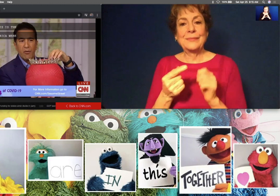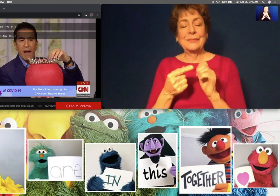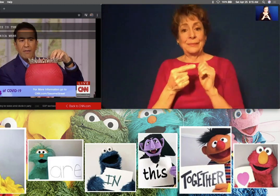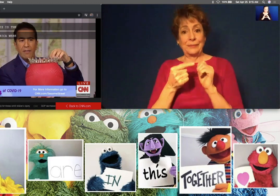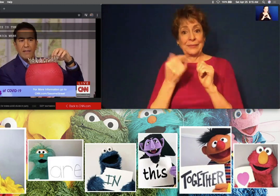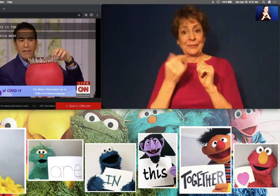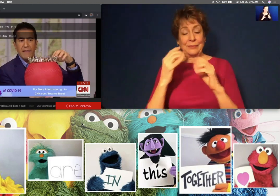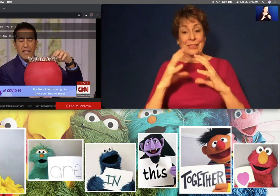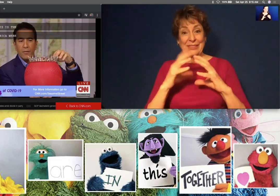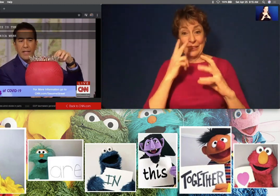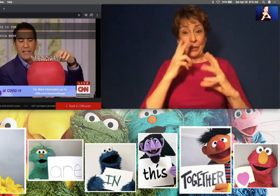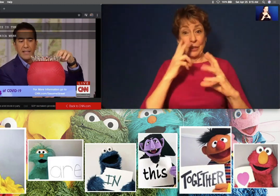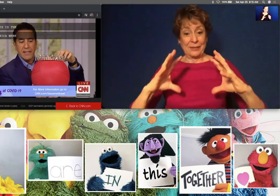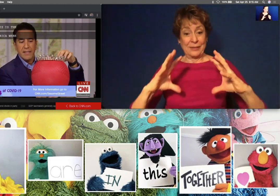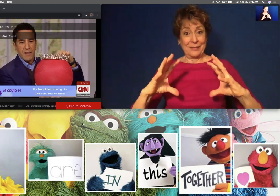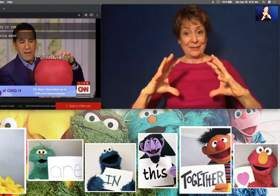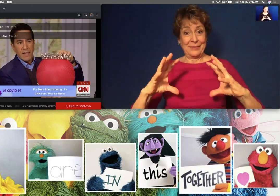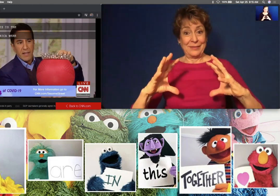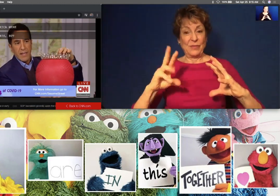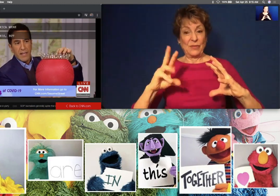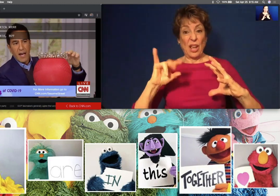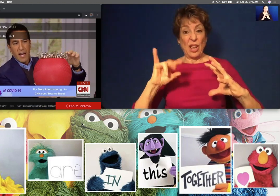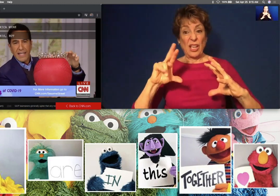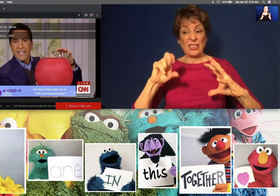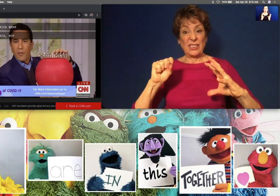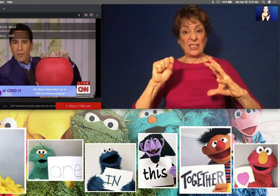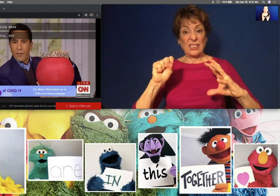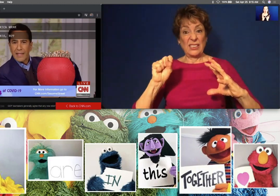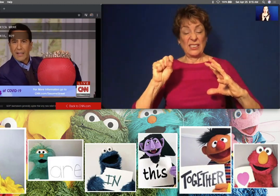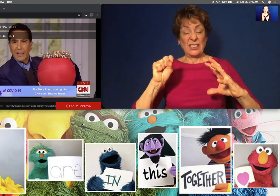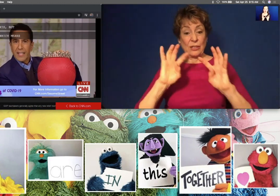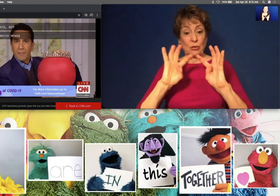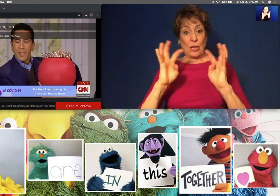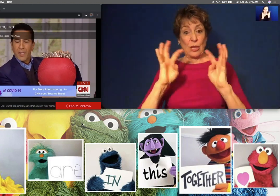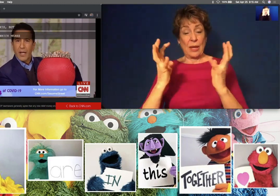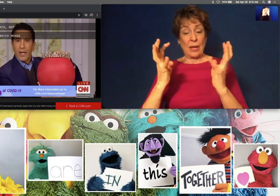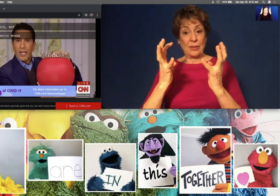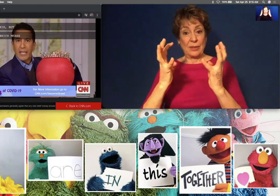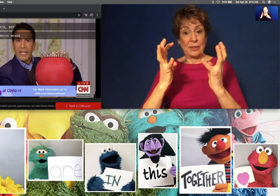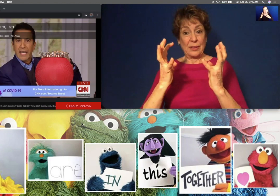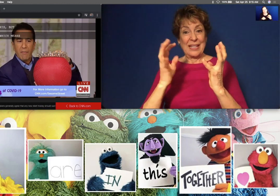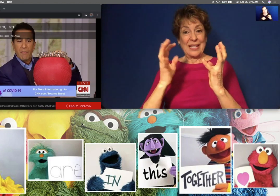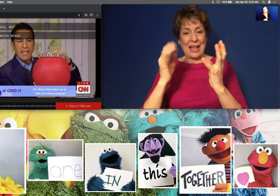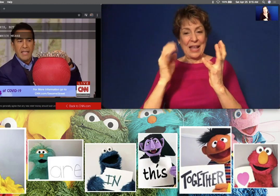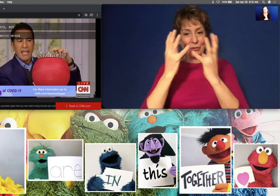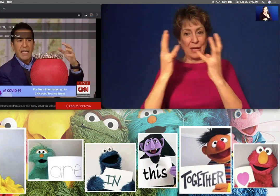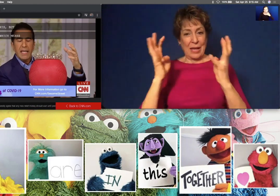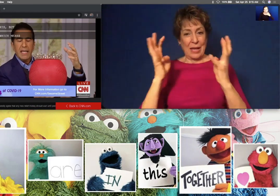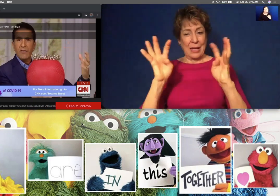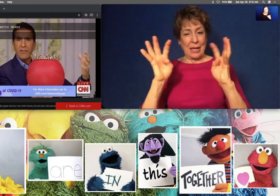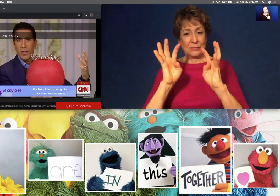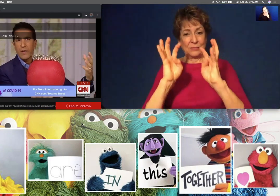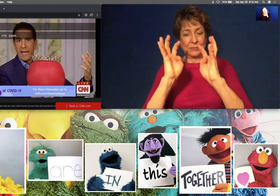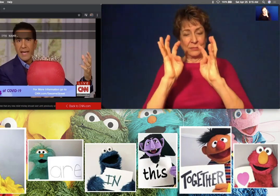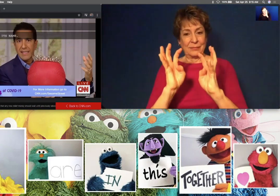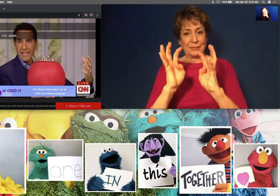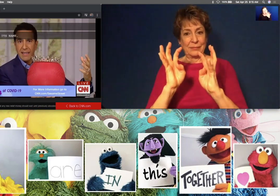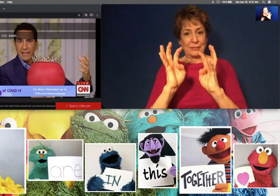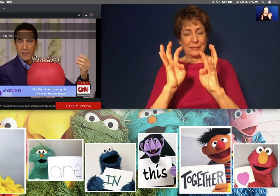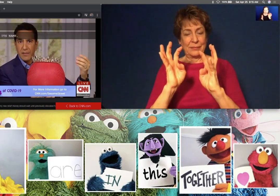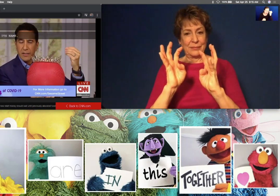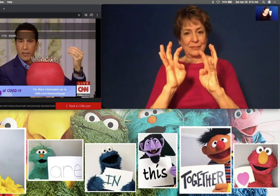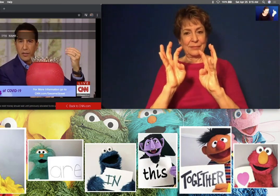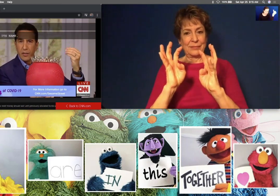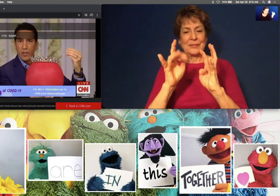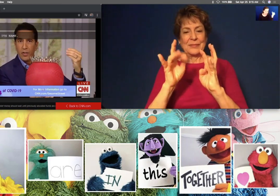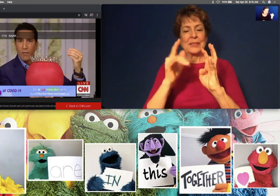just talking about this, but this is the corona, which means crown. That's where it gets its name. That's not what it really looks like, but